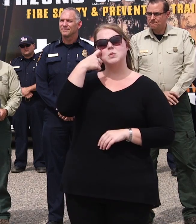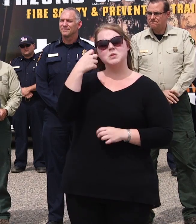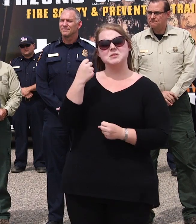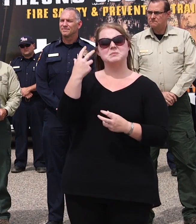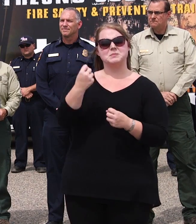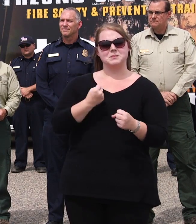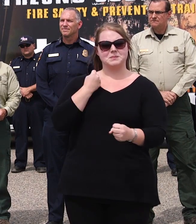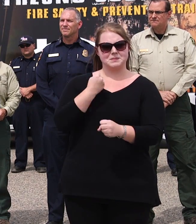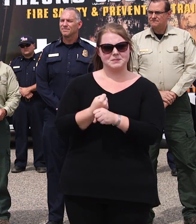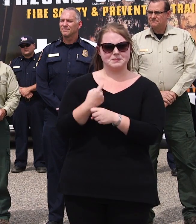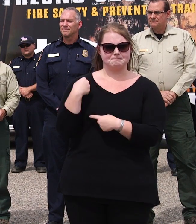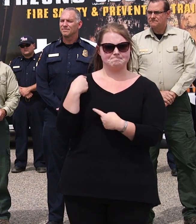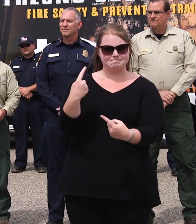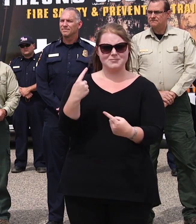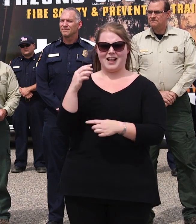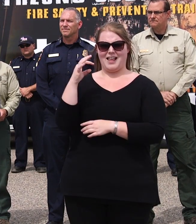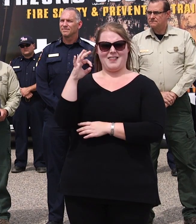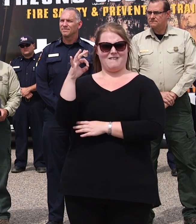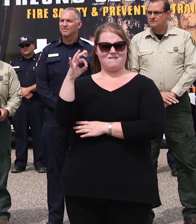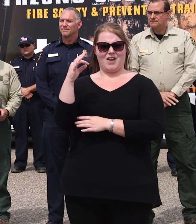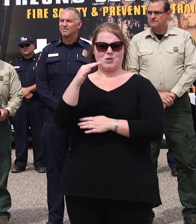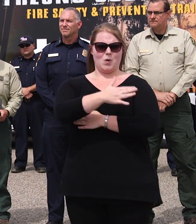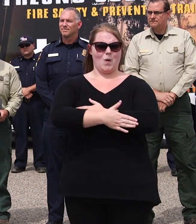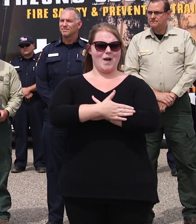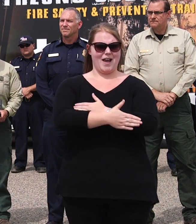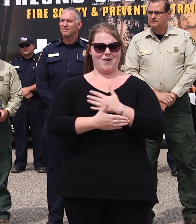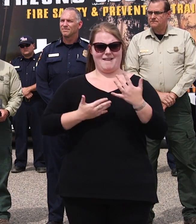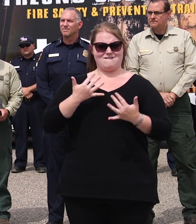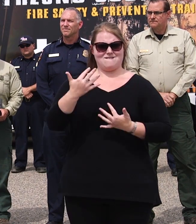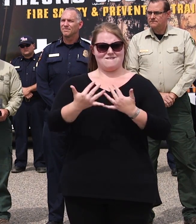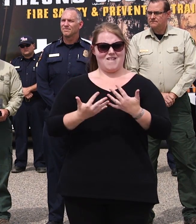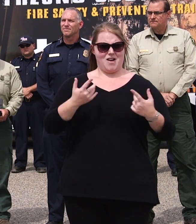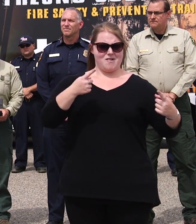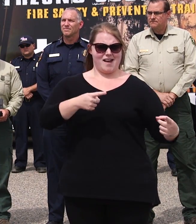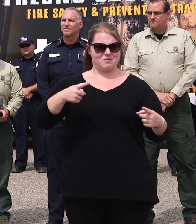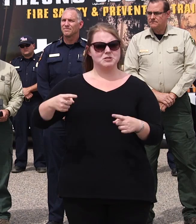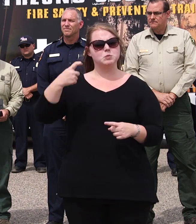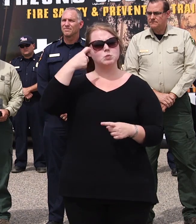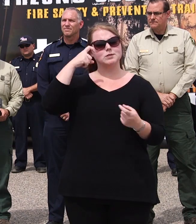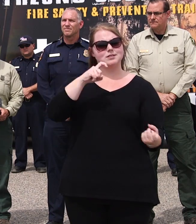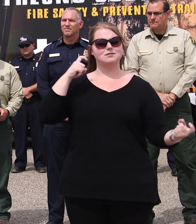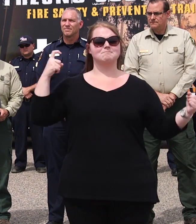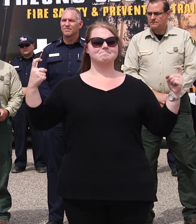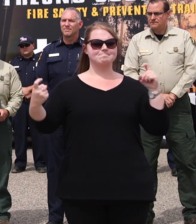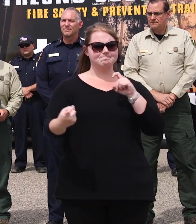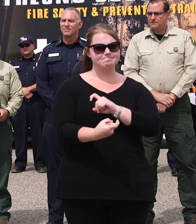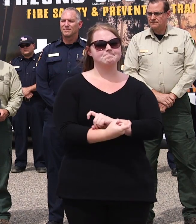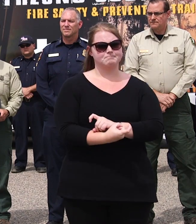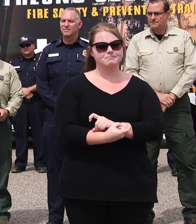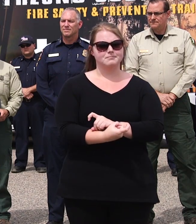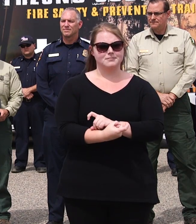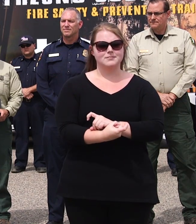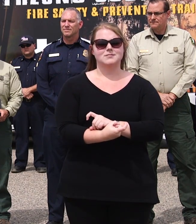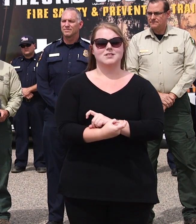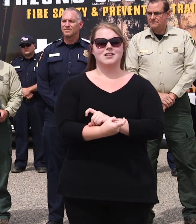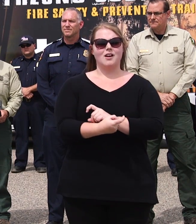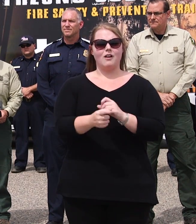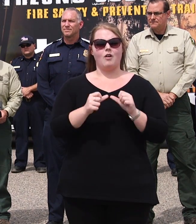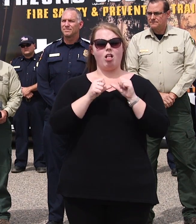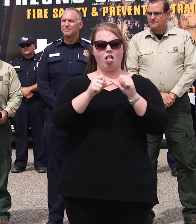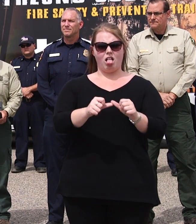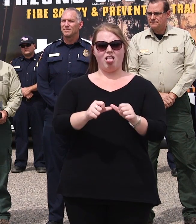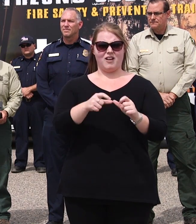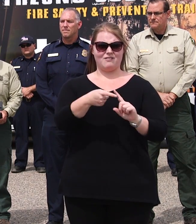fire environment in Fresno County has changed quite significantly. The prolonged effects